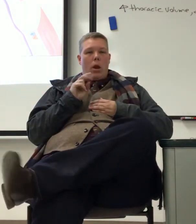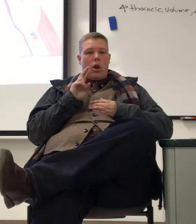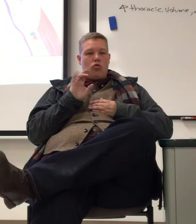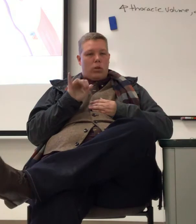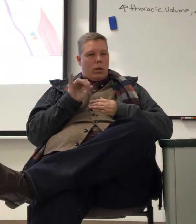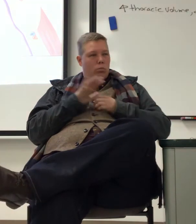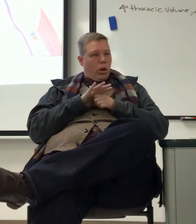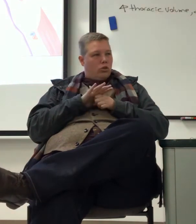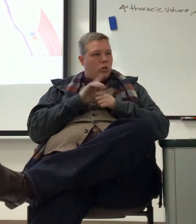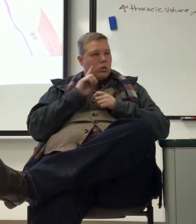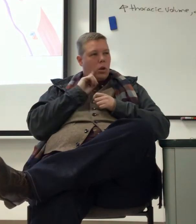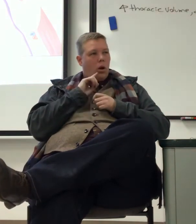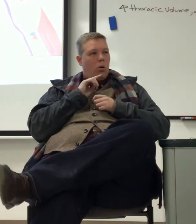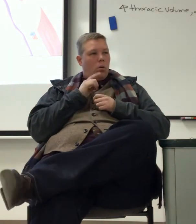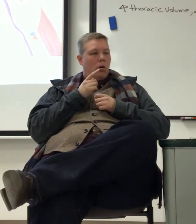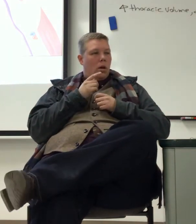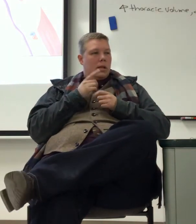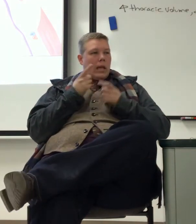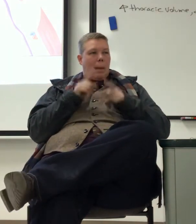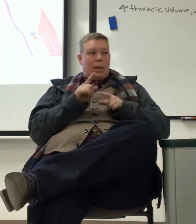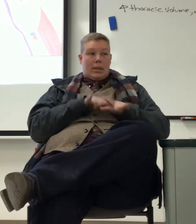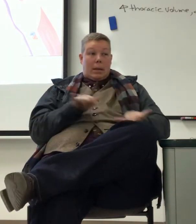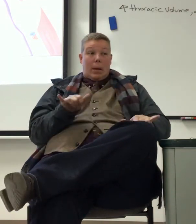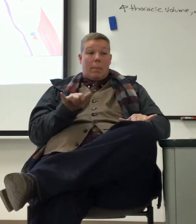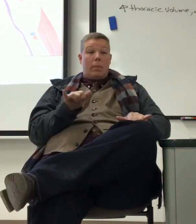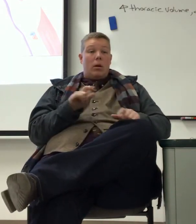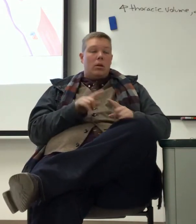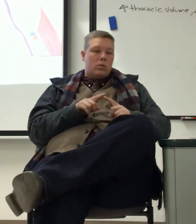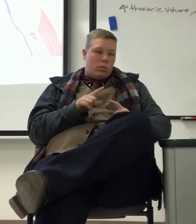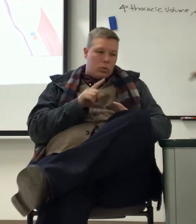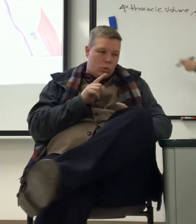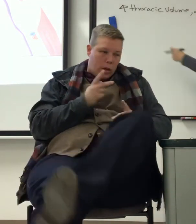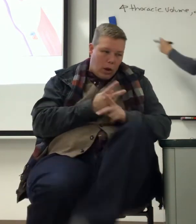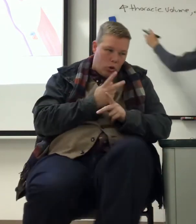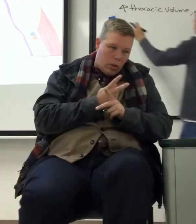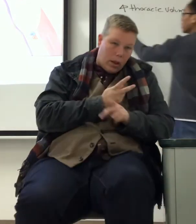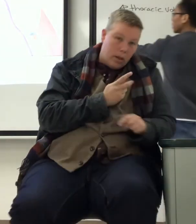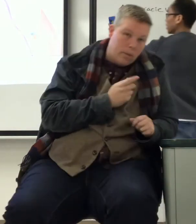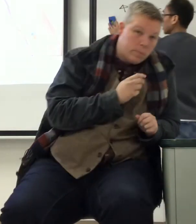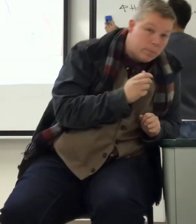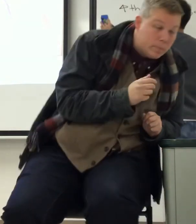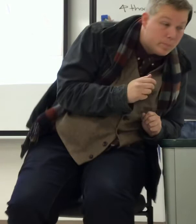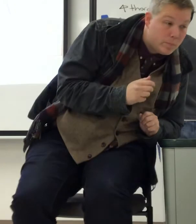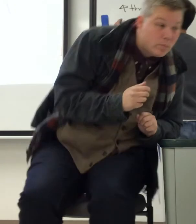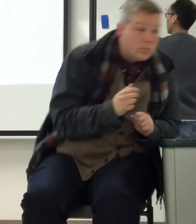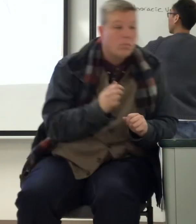It kind of happens simultaneously. So if you calculate our transmural pressure,